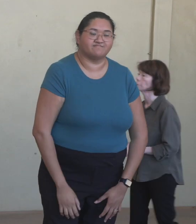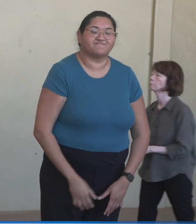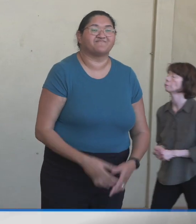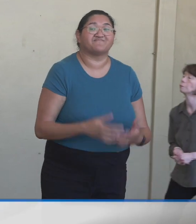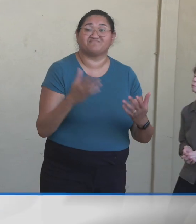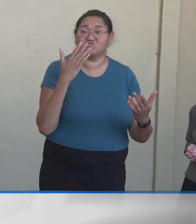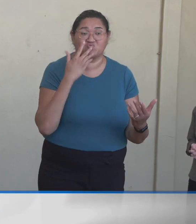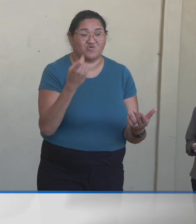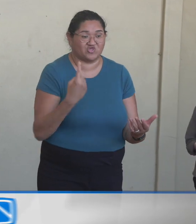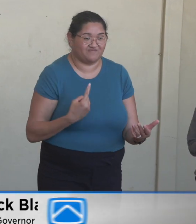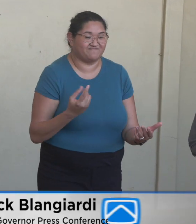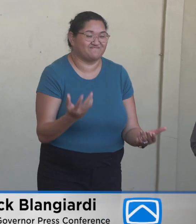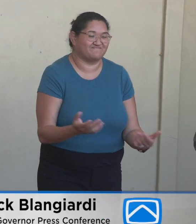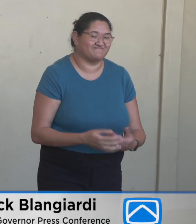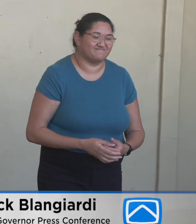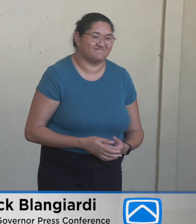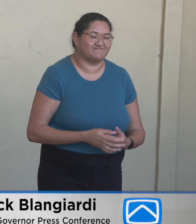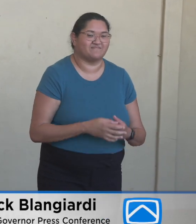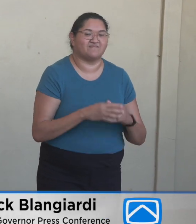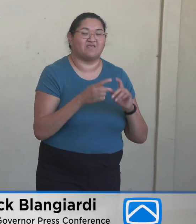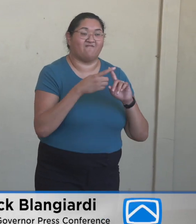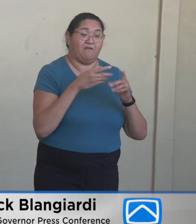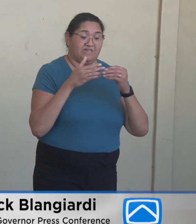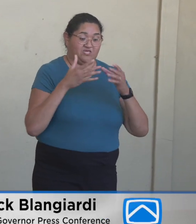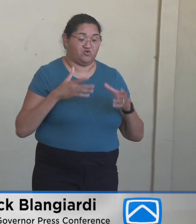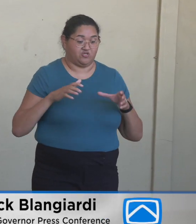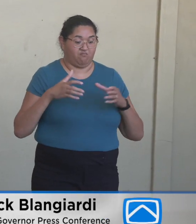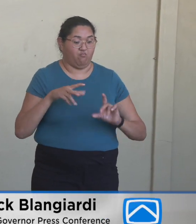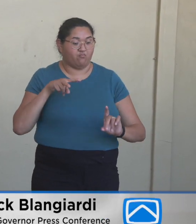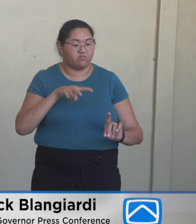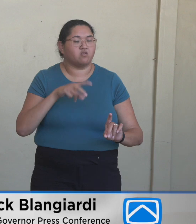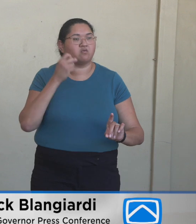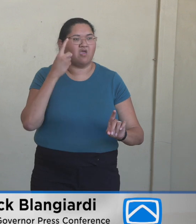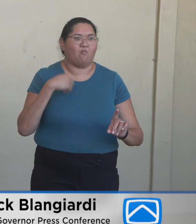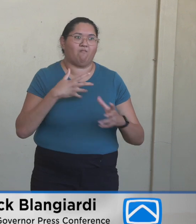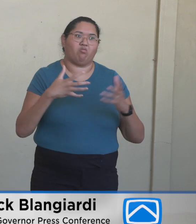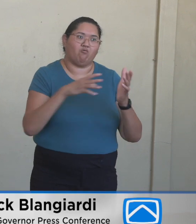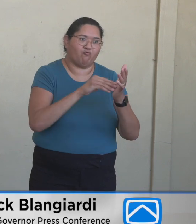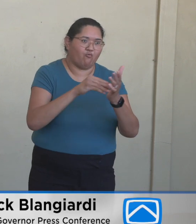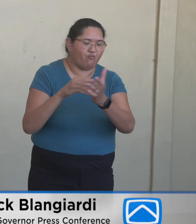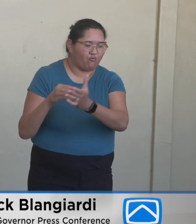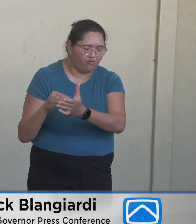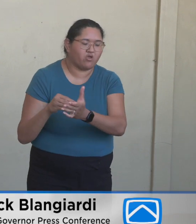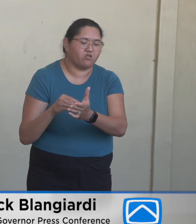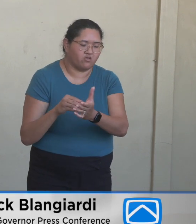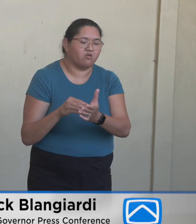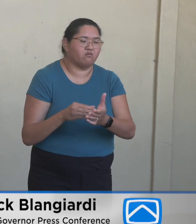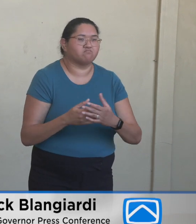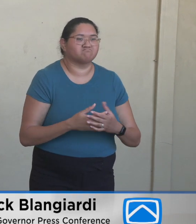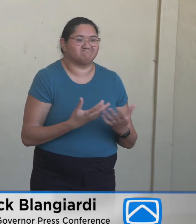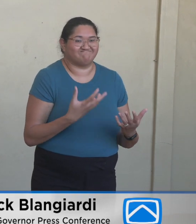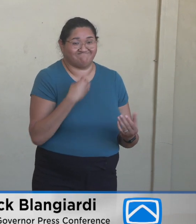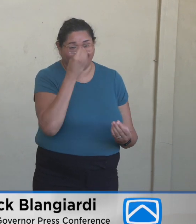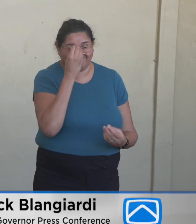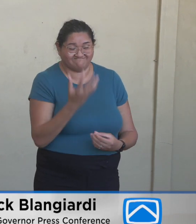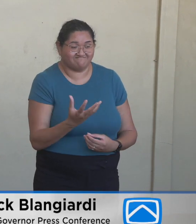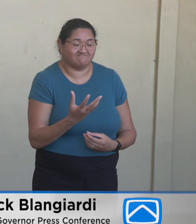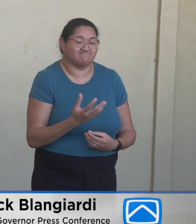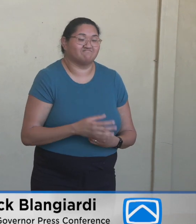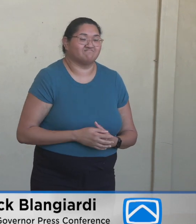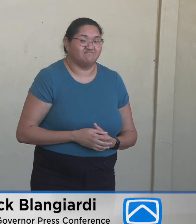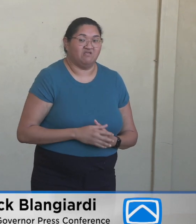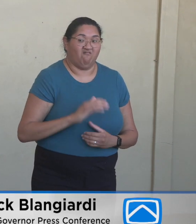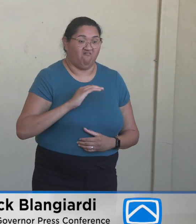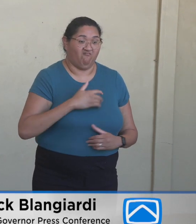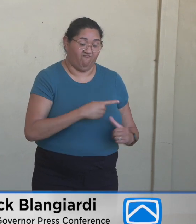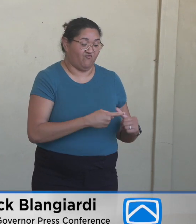Well, that's a great question, because from a leadership standpoint, there was a lot to learn from this. And so I can only tell you that